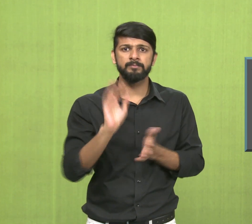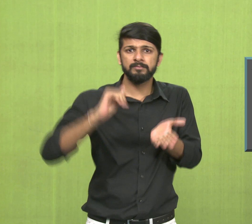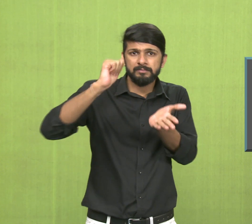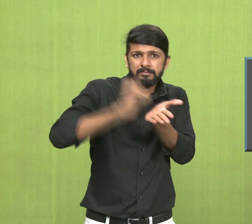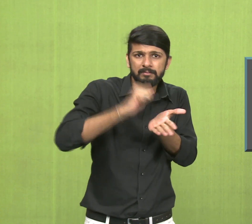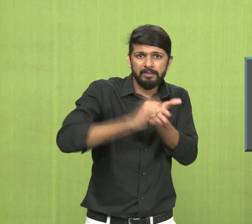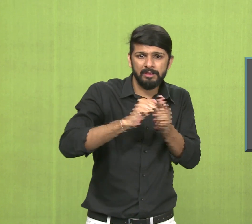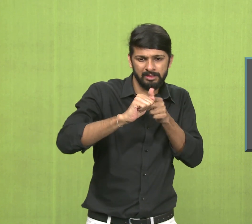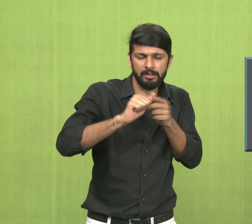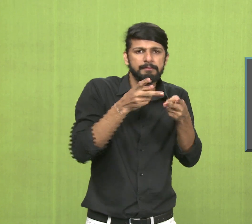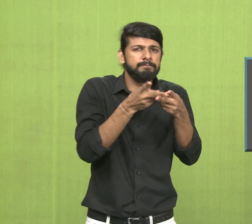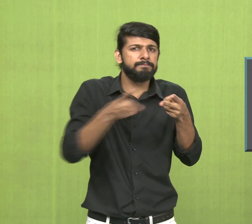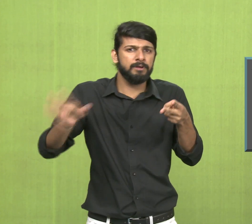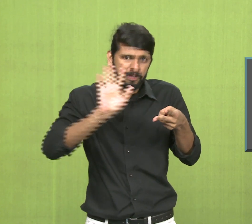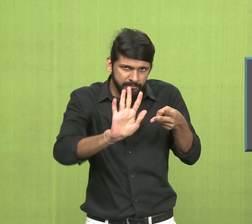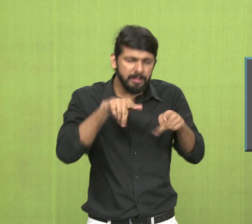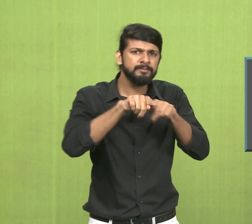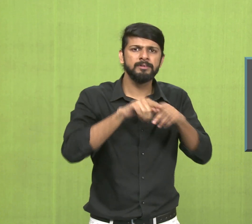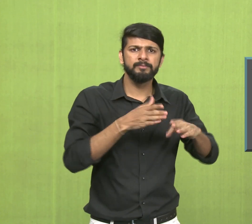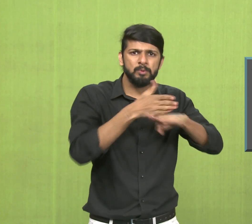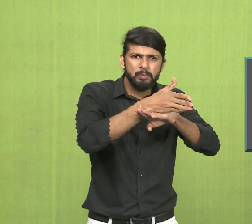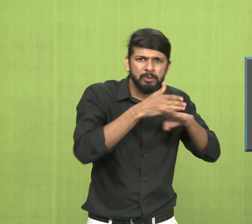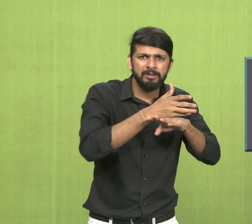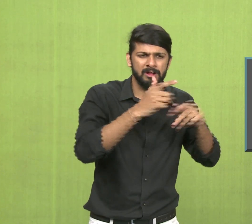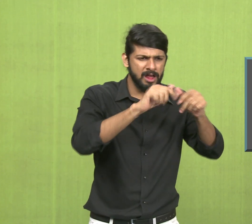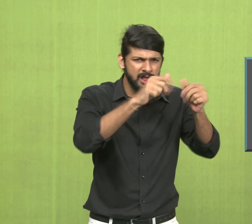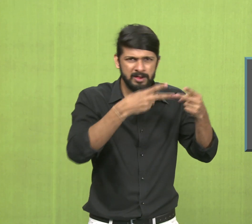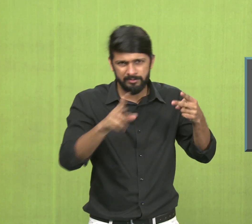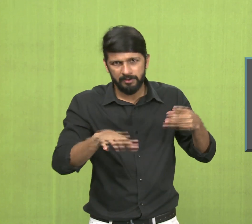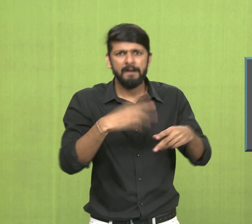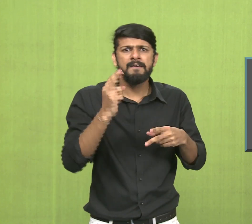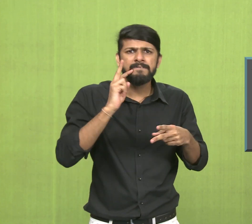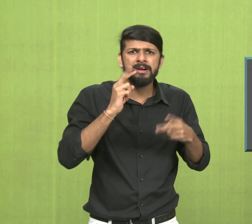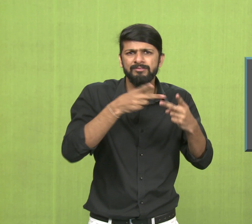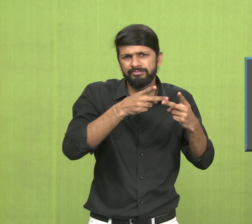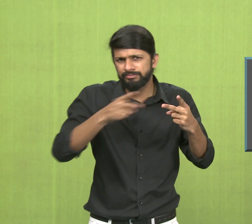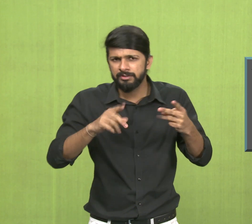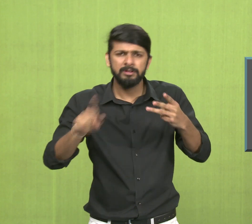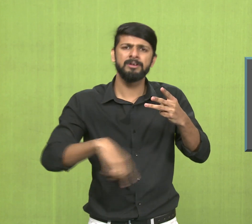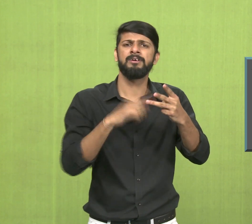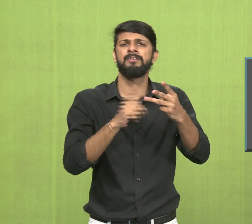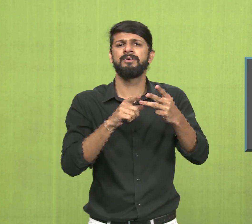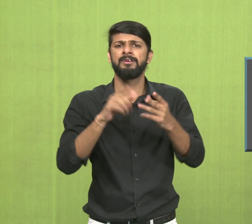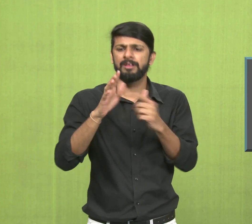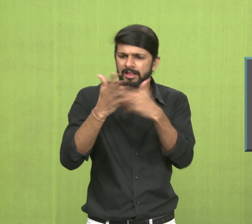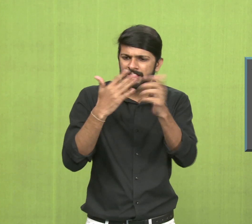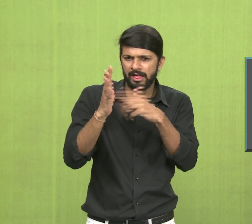Question number 3. Write in detail the different techniques of printing.